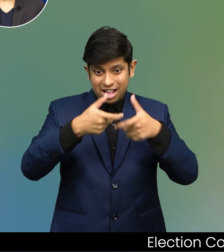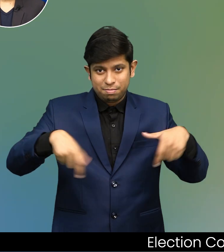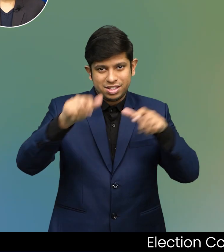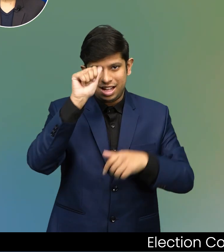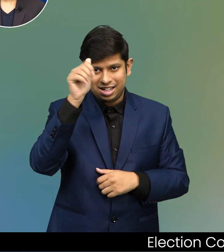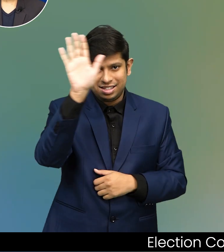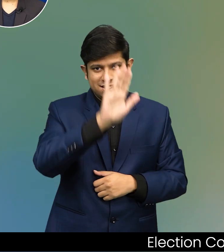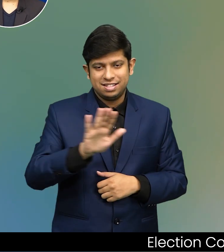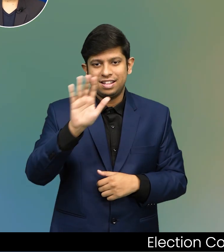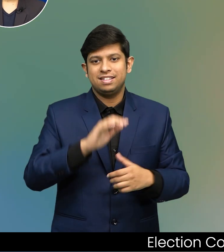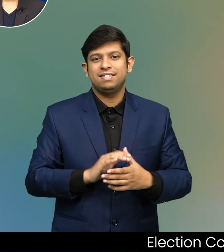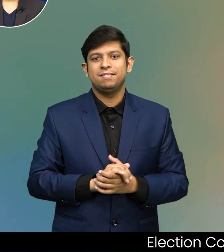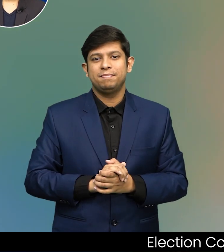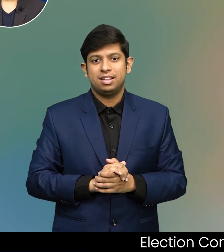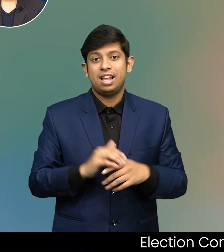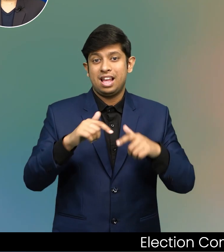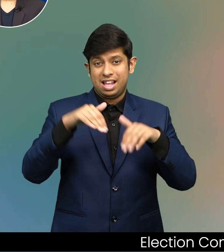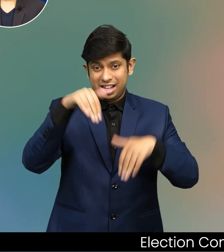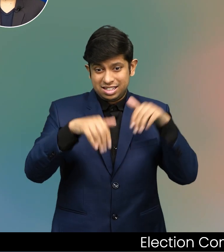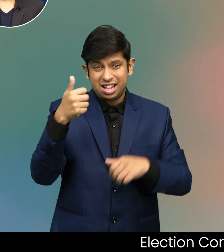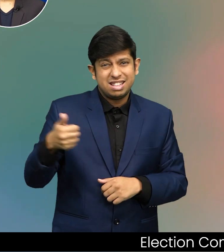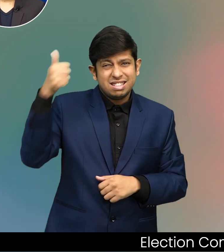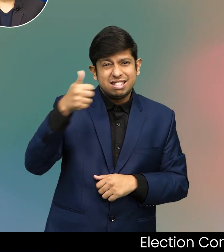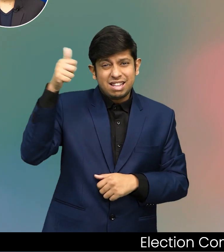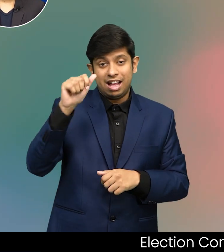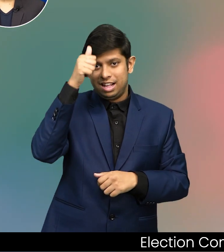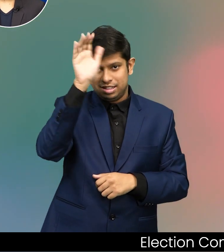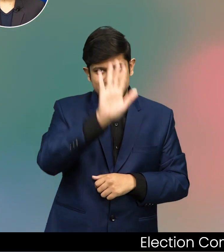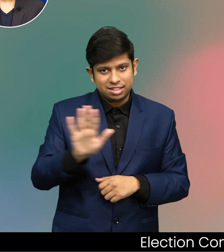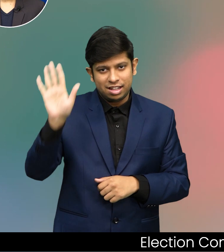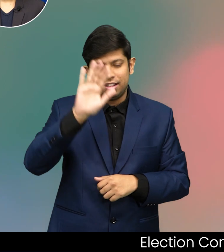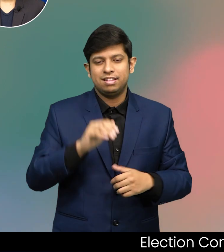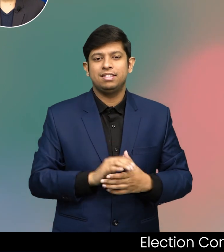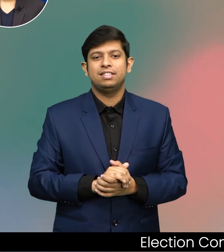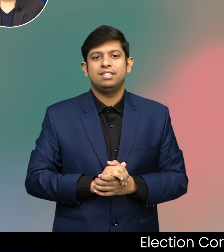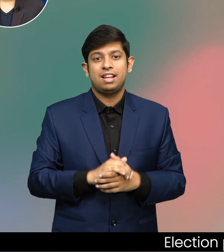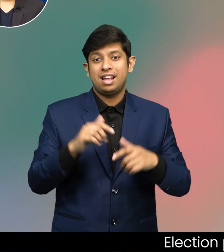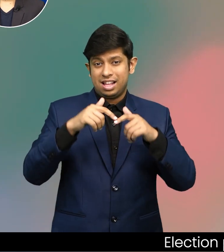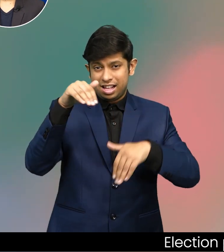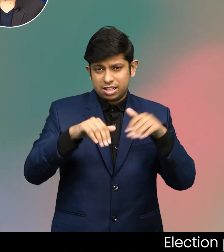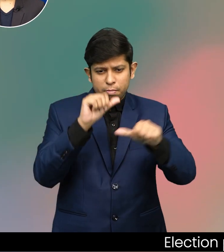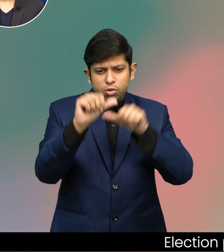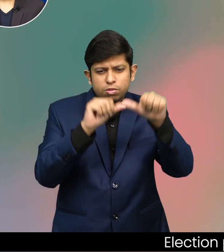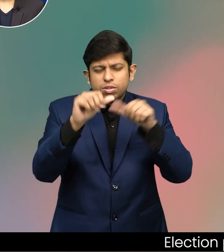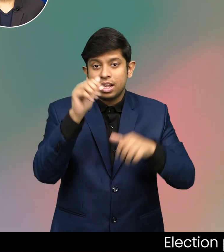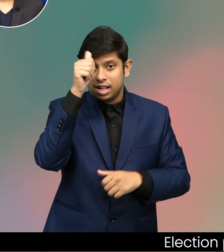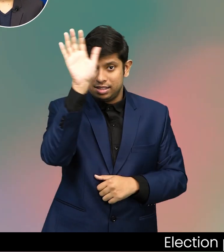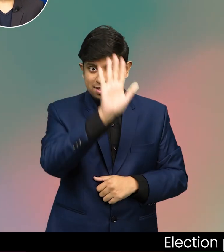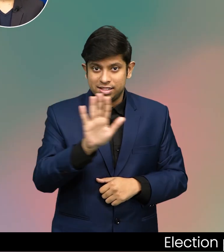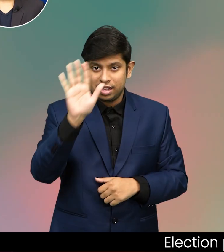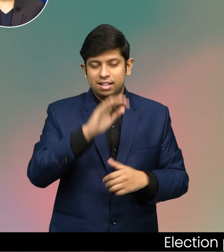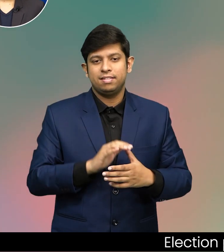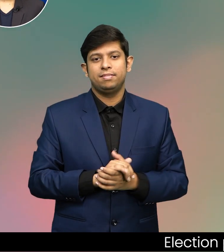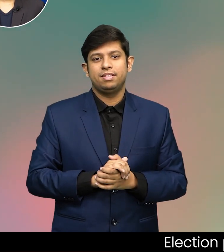Election Commission of India. Election Commissioner of India. Election process in